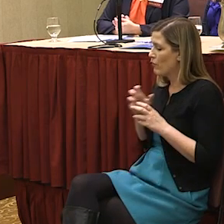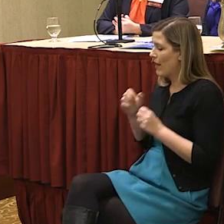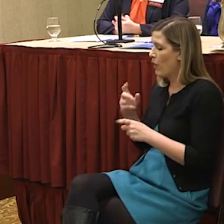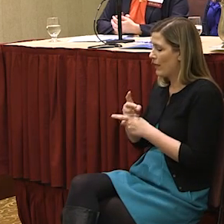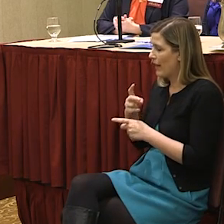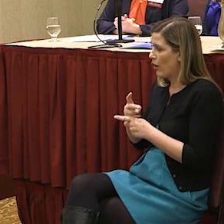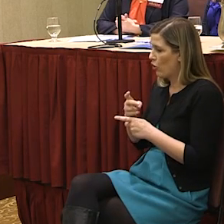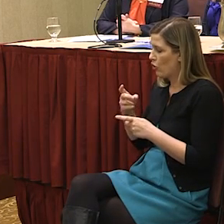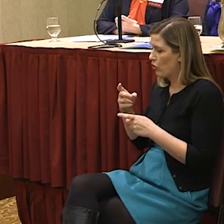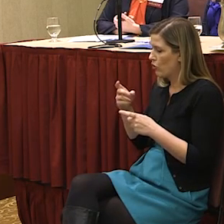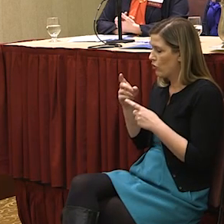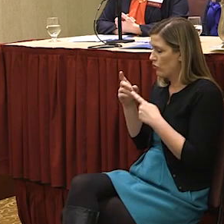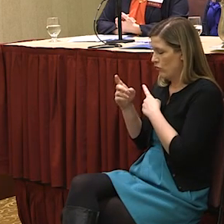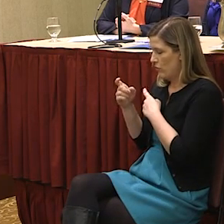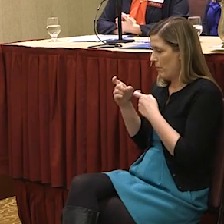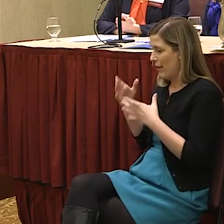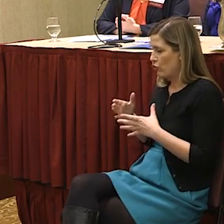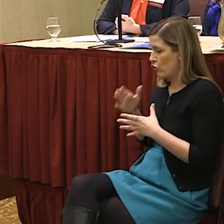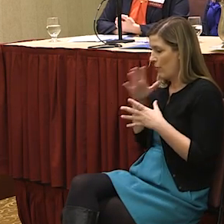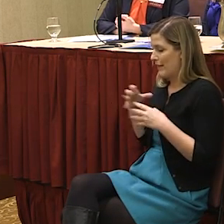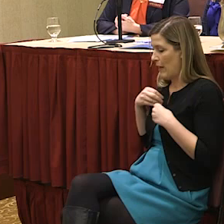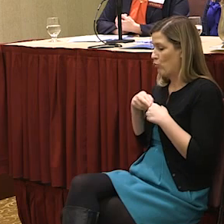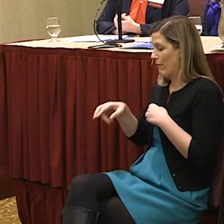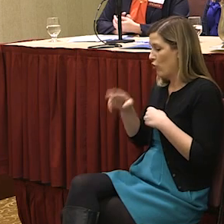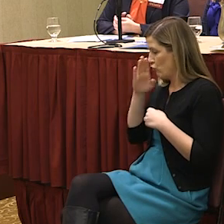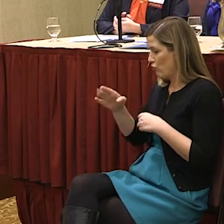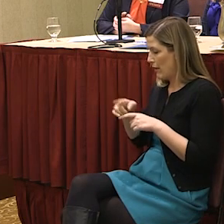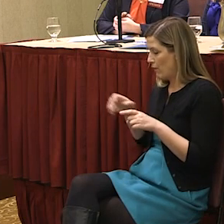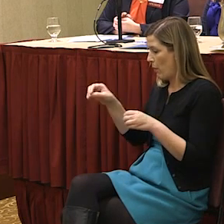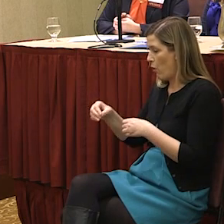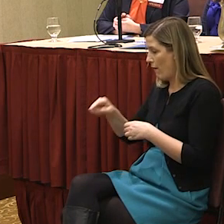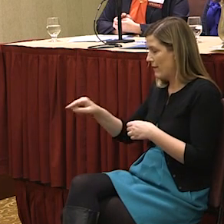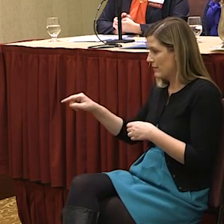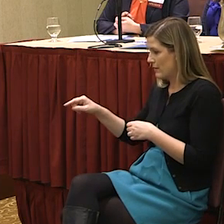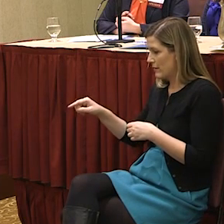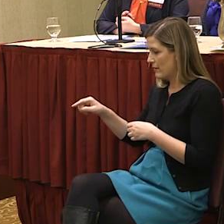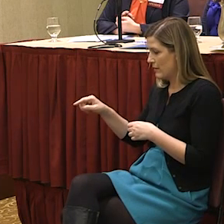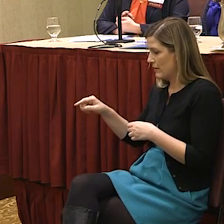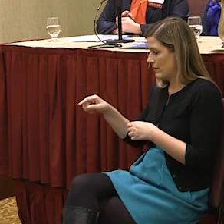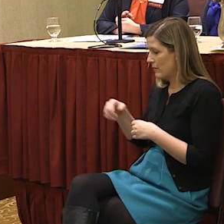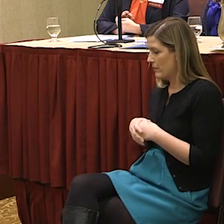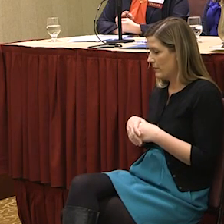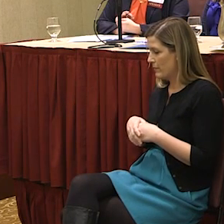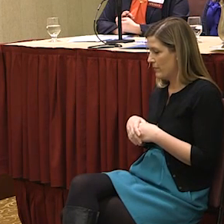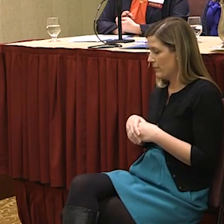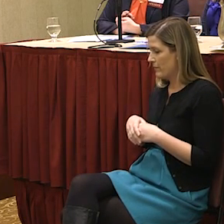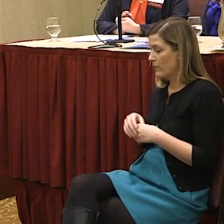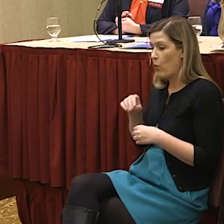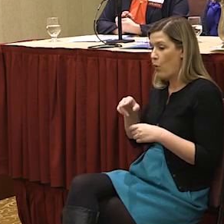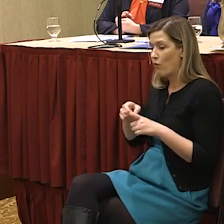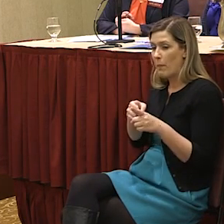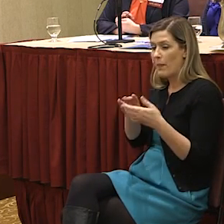manager, Cassandra, takes referrals directly from the practices, or she takes referrals from the actual community resource